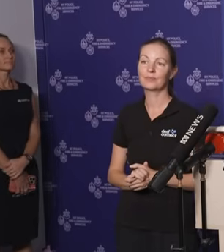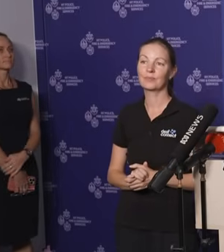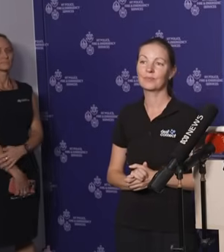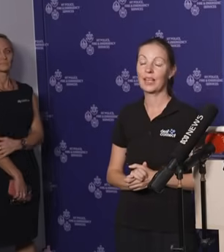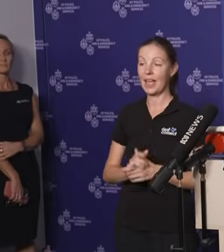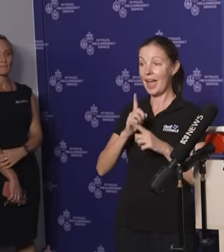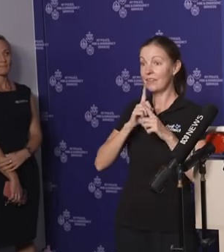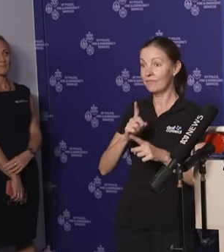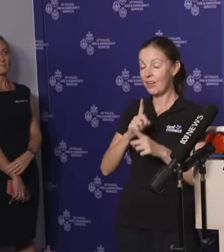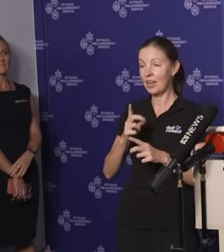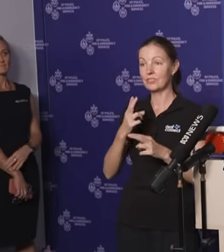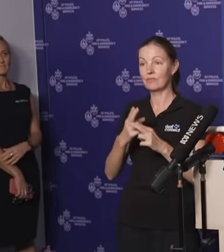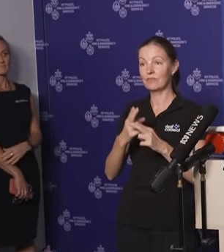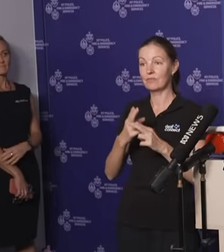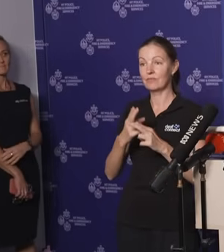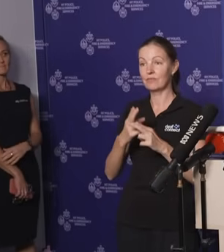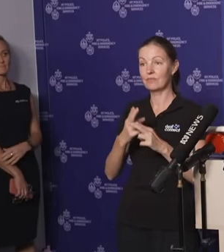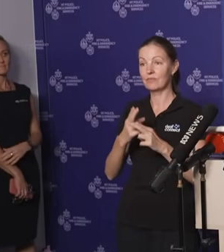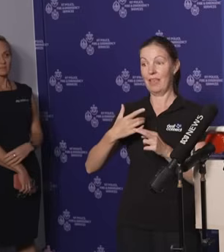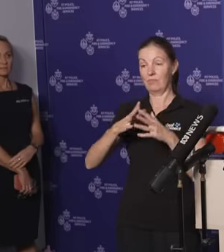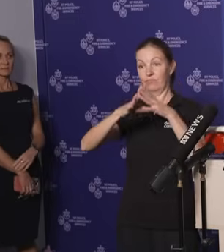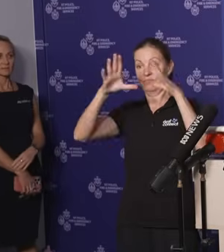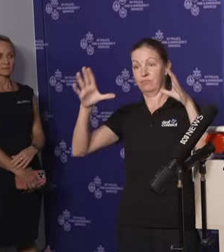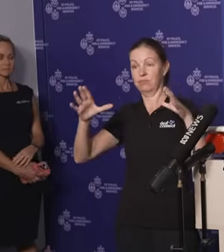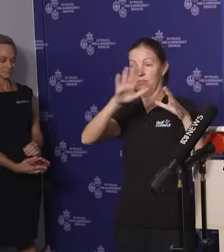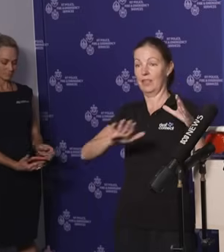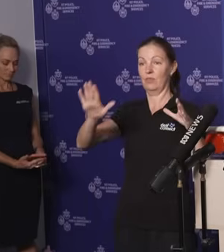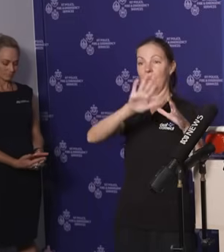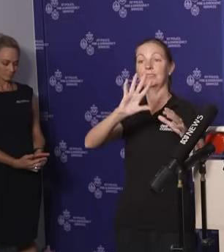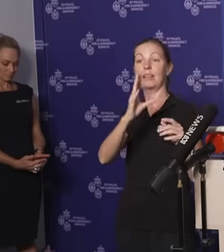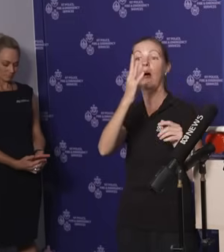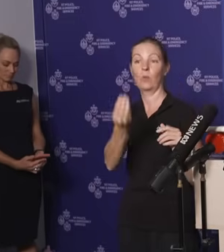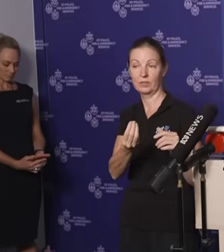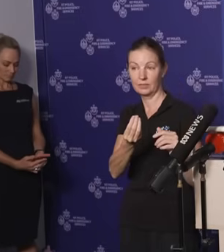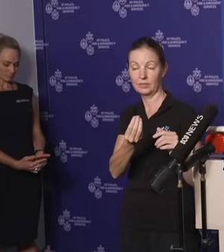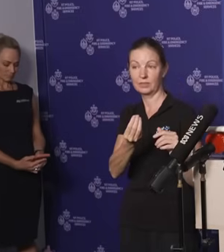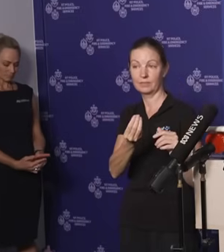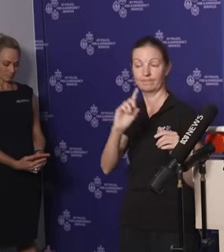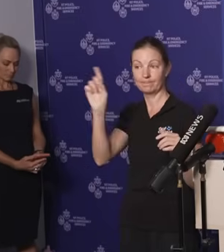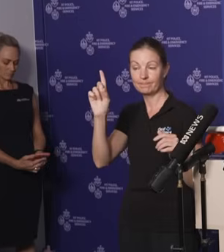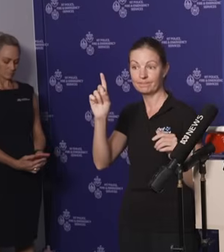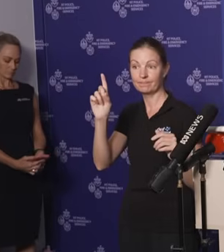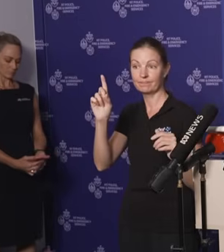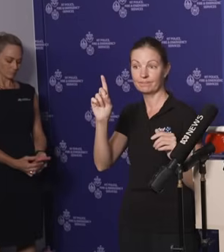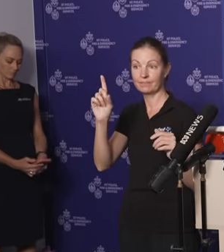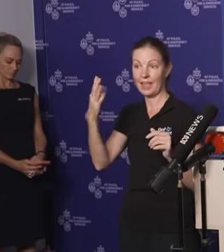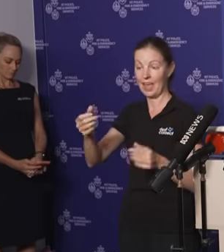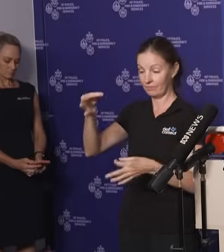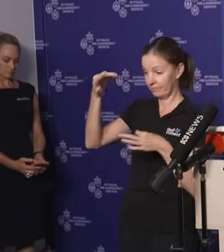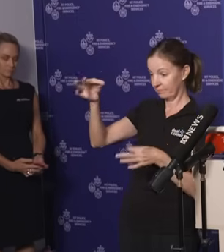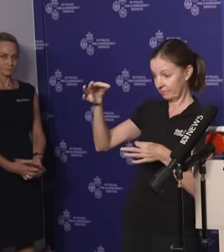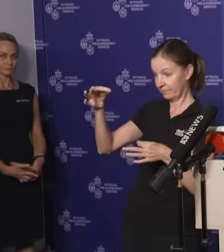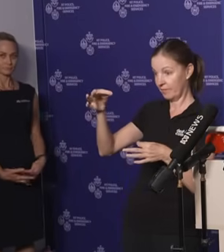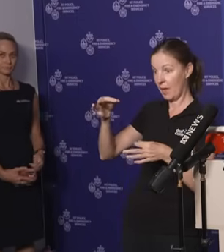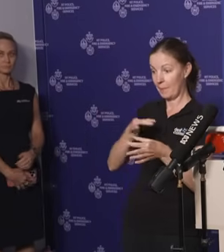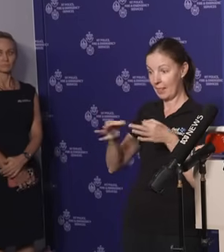The advice for residents in the Greater Darwin area is to enact your plan, act